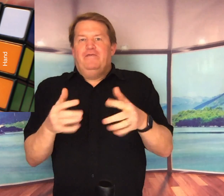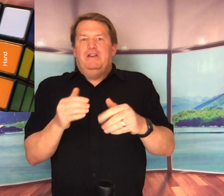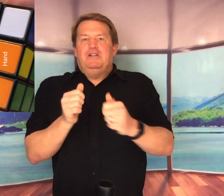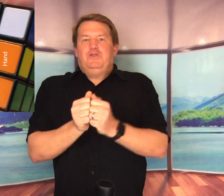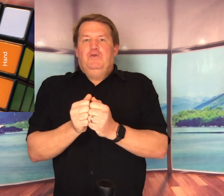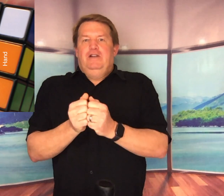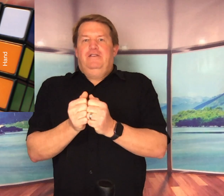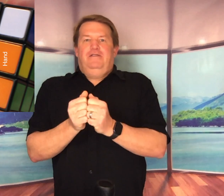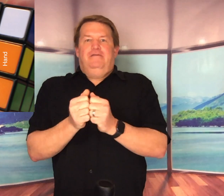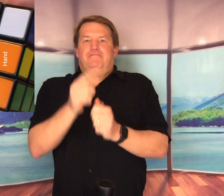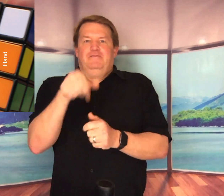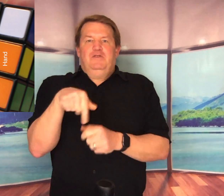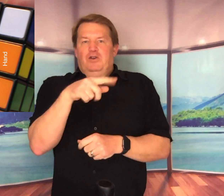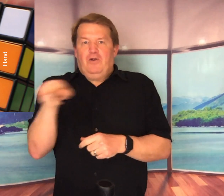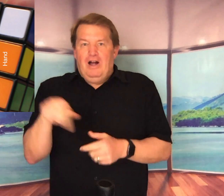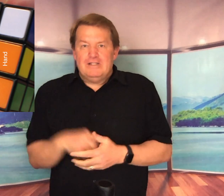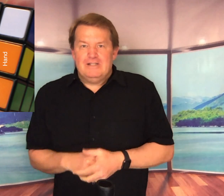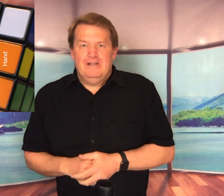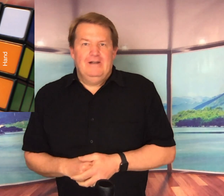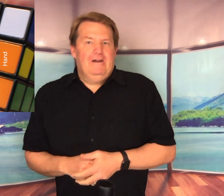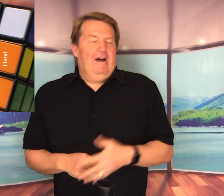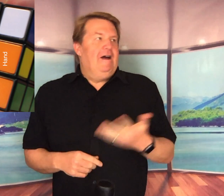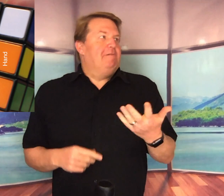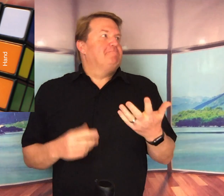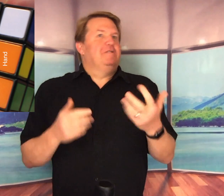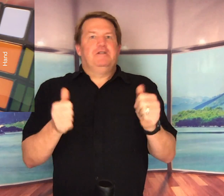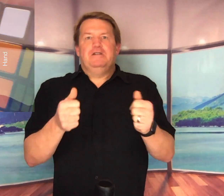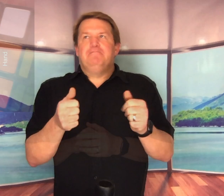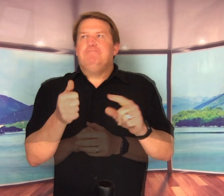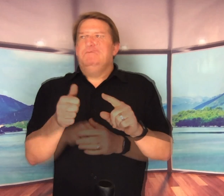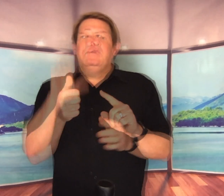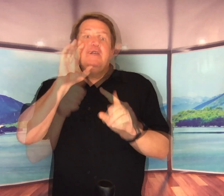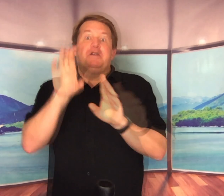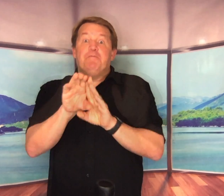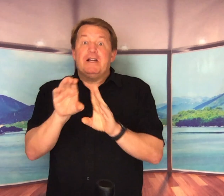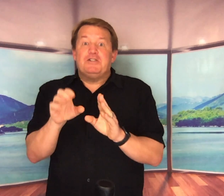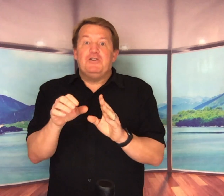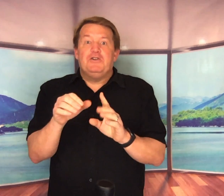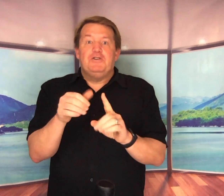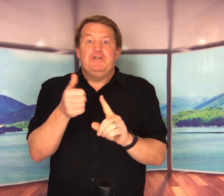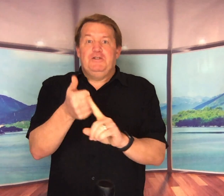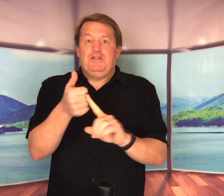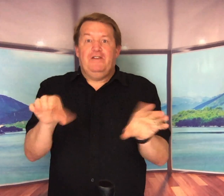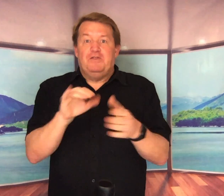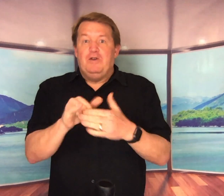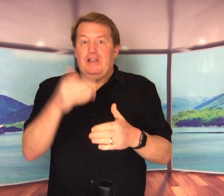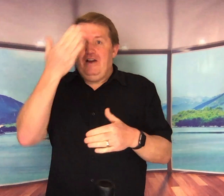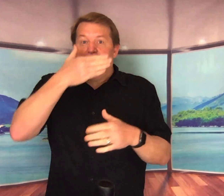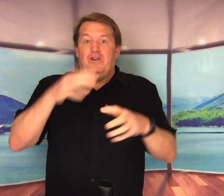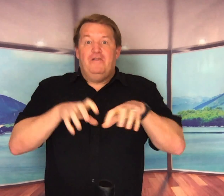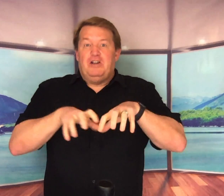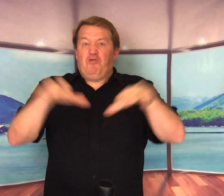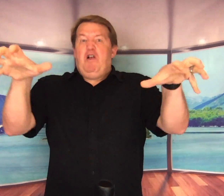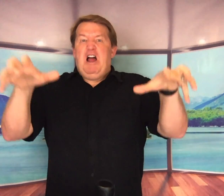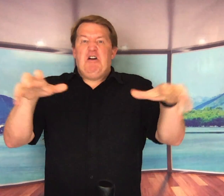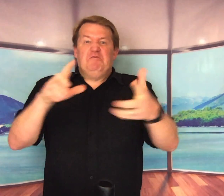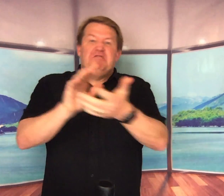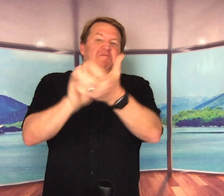finished with the cross. You could picture yourself doing that in front of a crowd and then